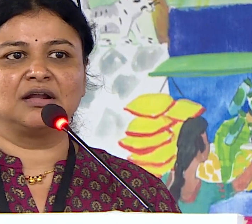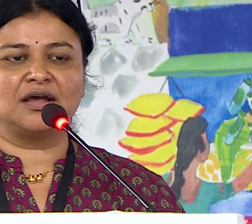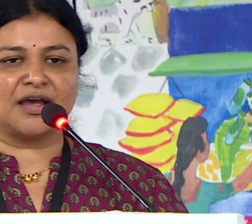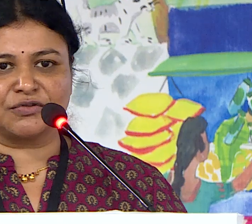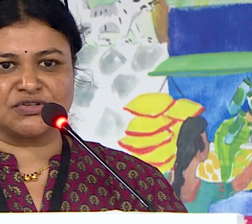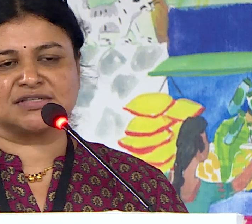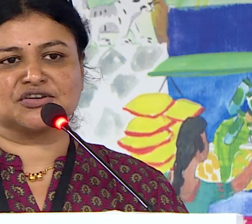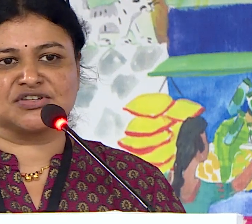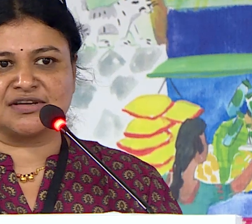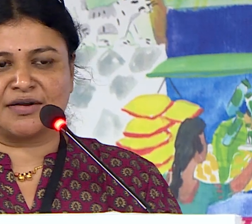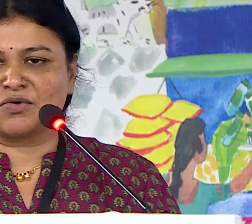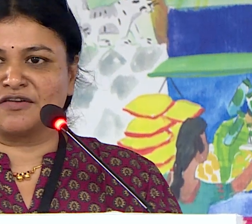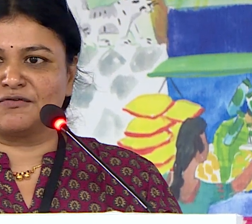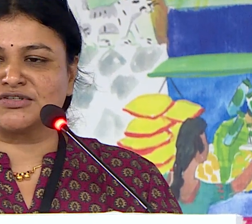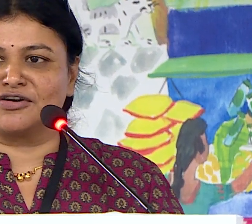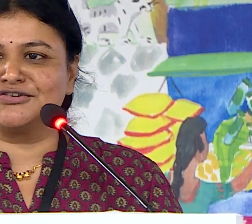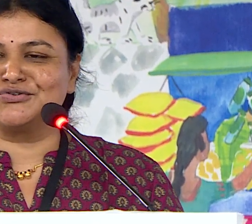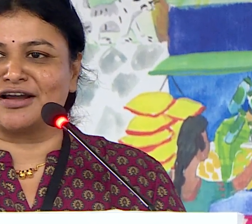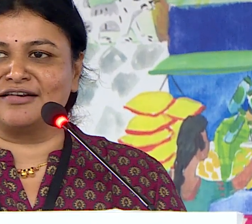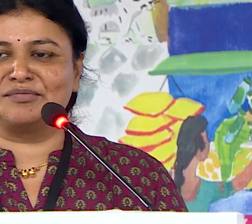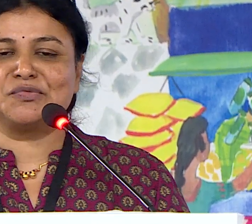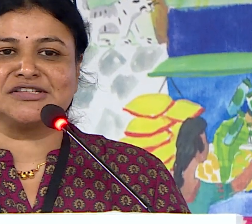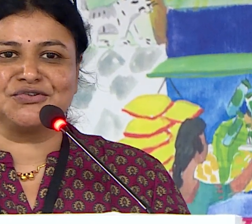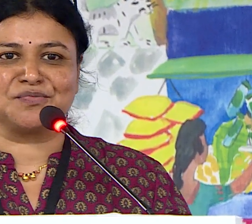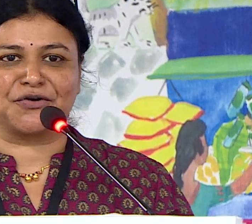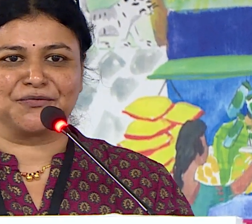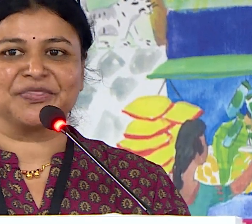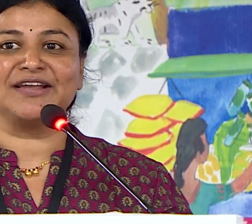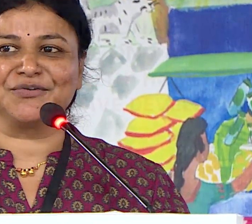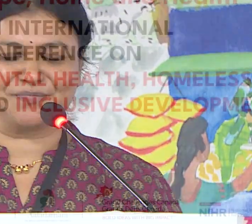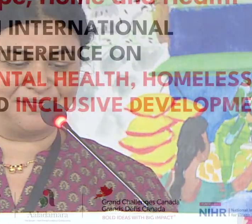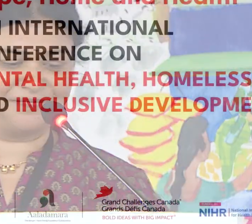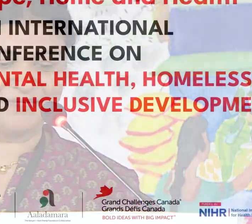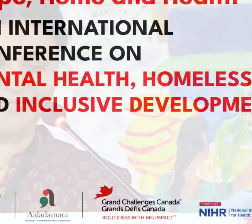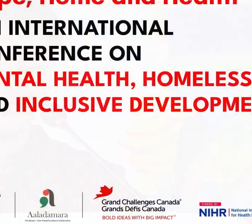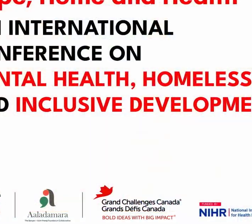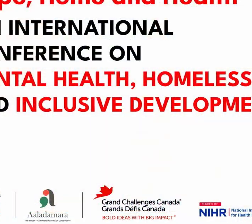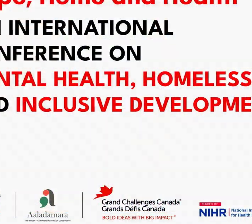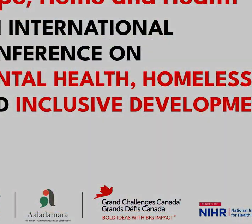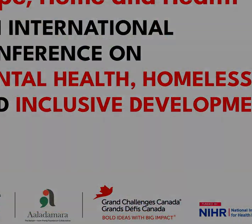mingle, have those discussions and network if folks aren't too tired. But we'll see you tomorrow. Thank you.